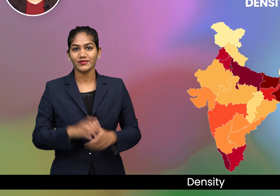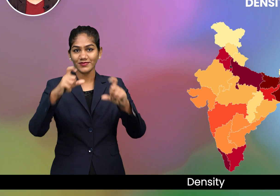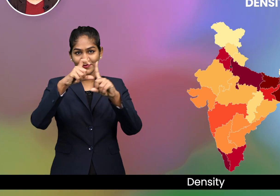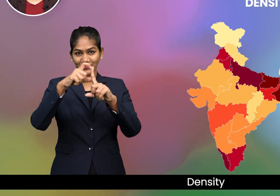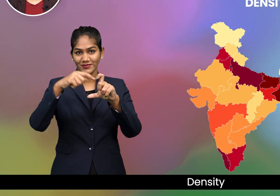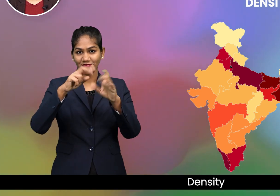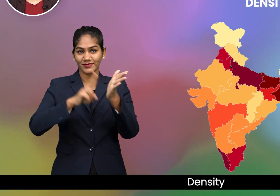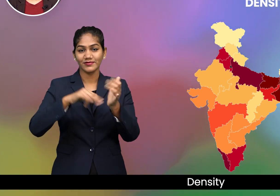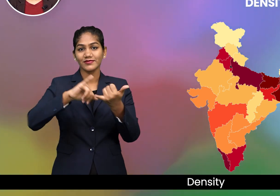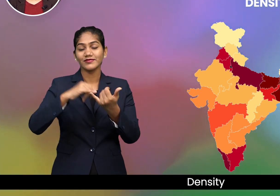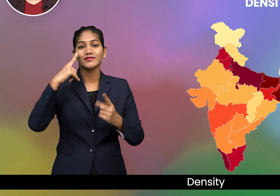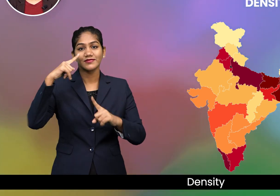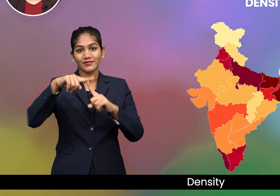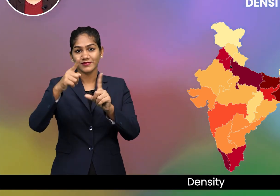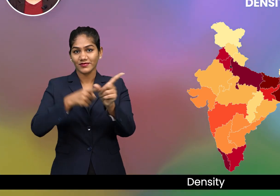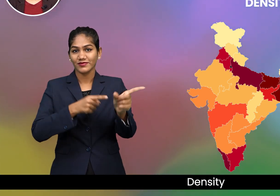Density.